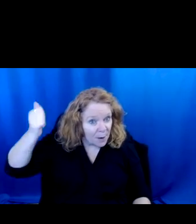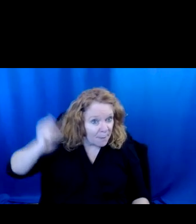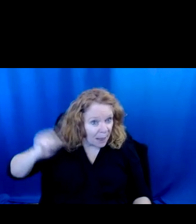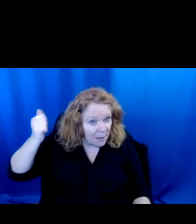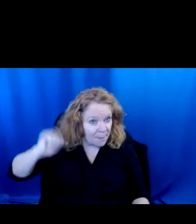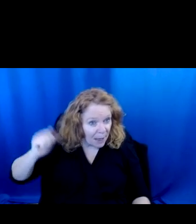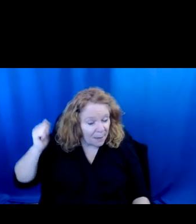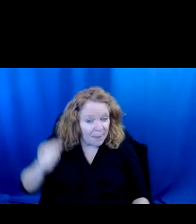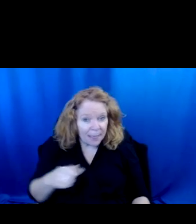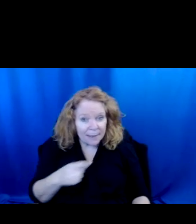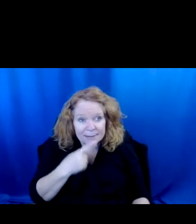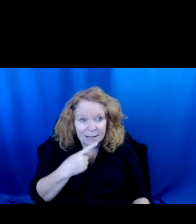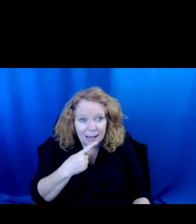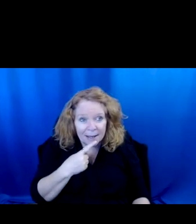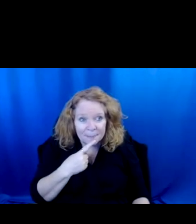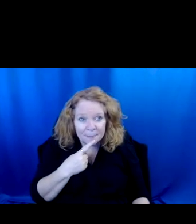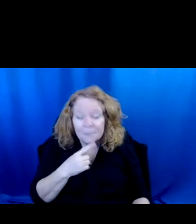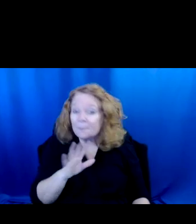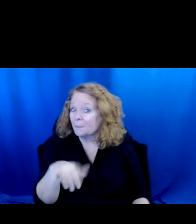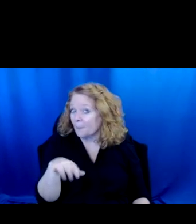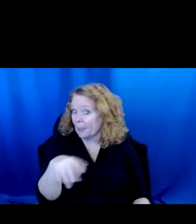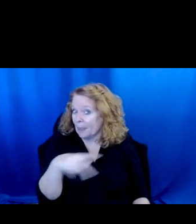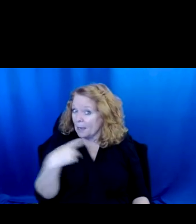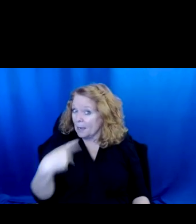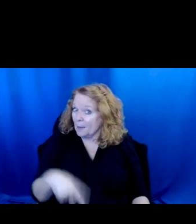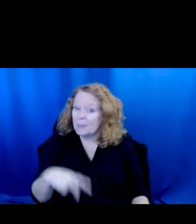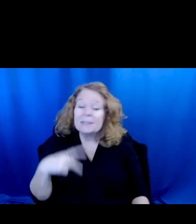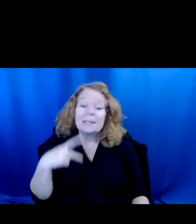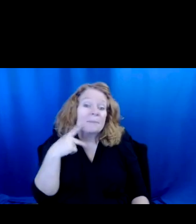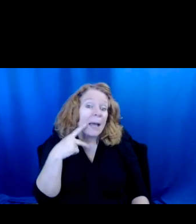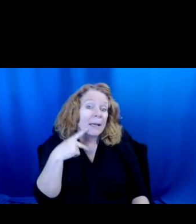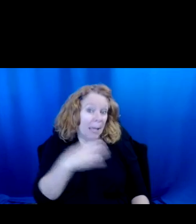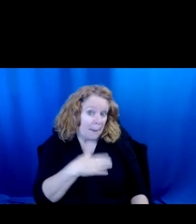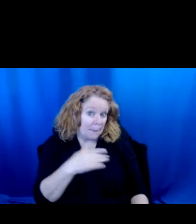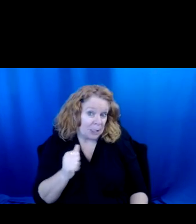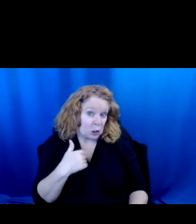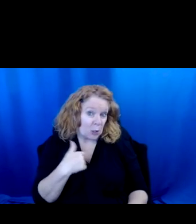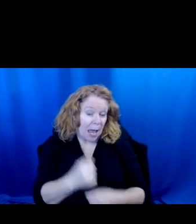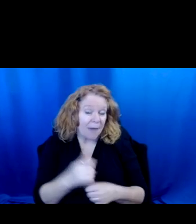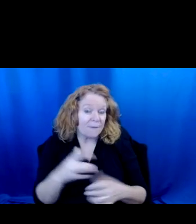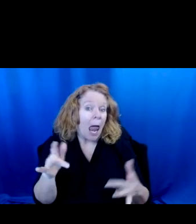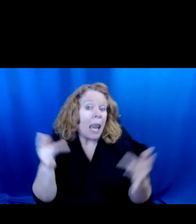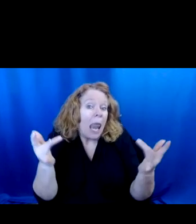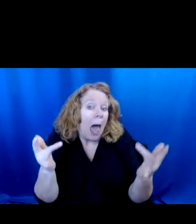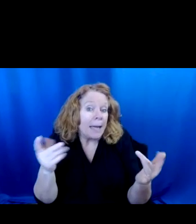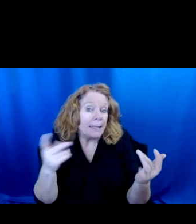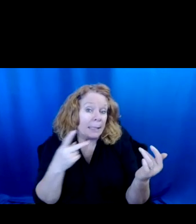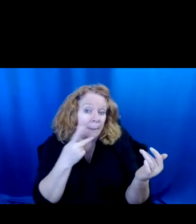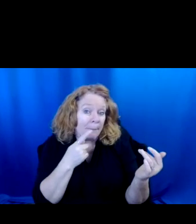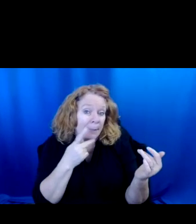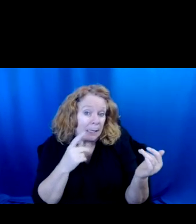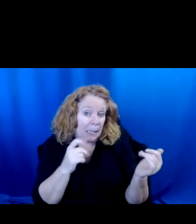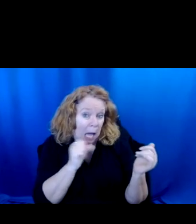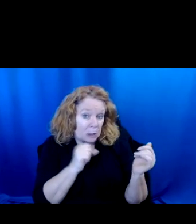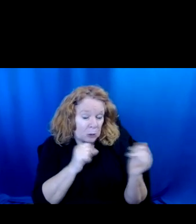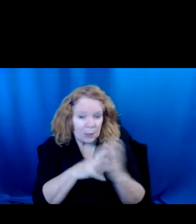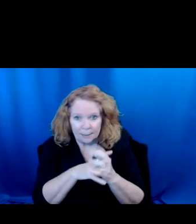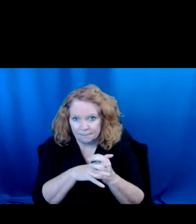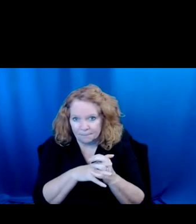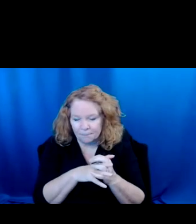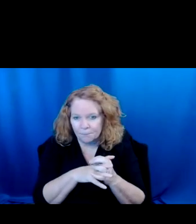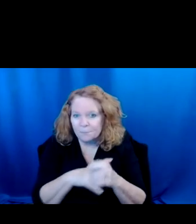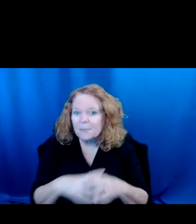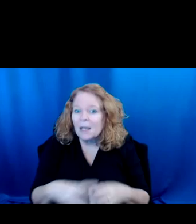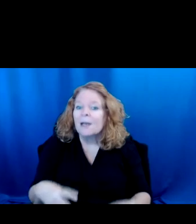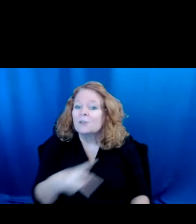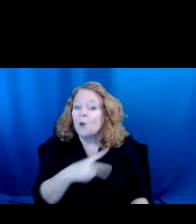Bella said, "Oh, Princess Peggy, please can I have the light pink ice cream?" And Princess Peggy